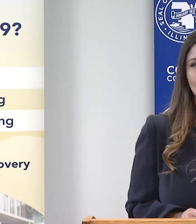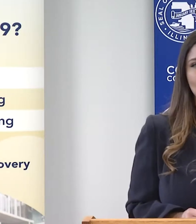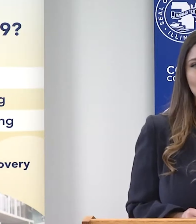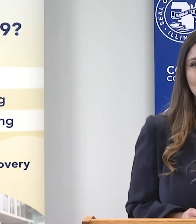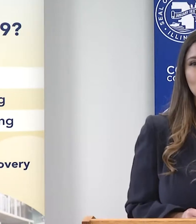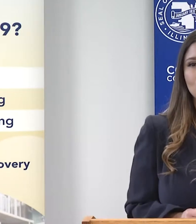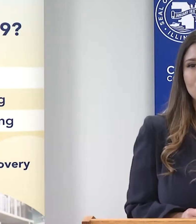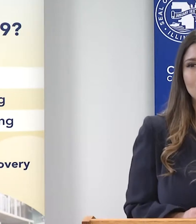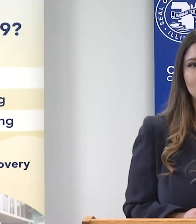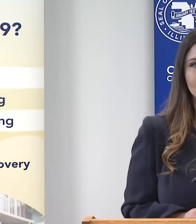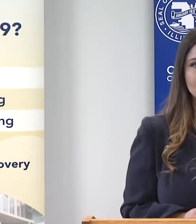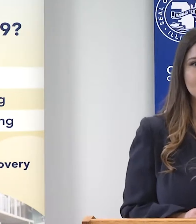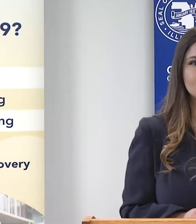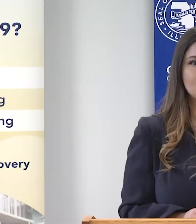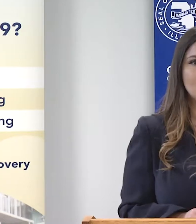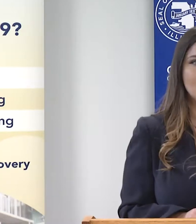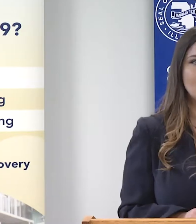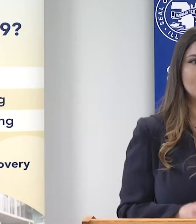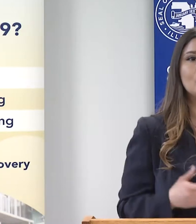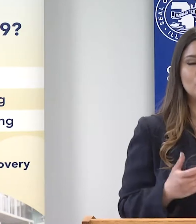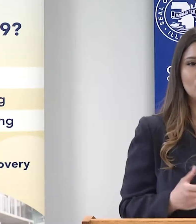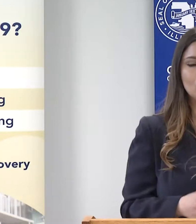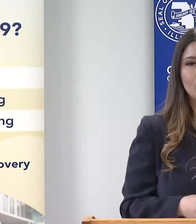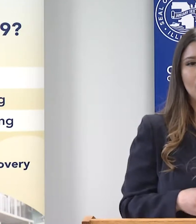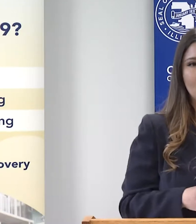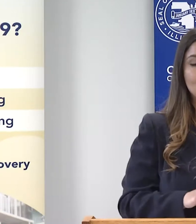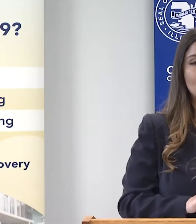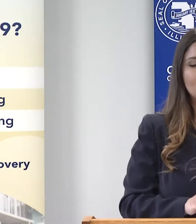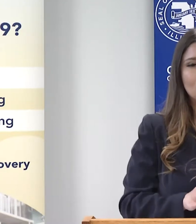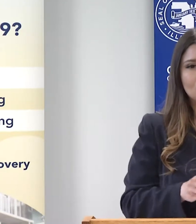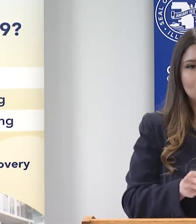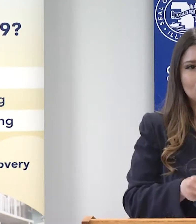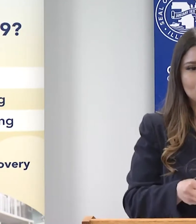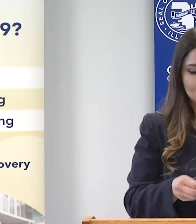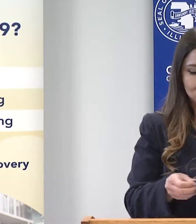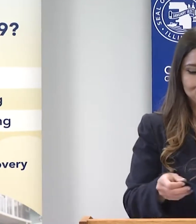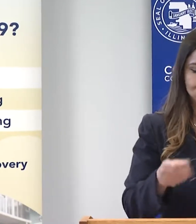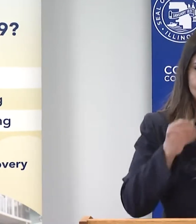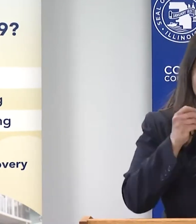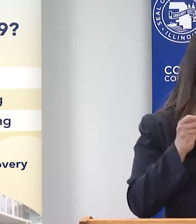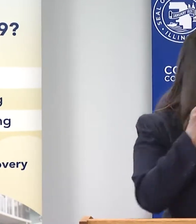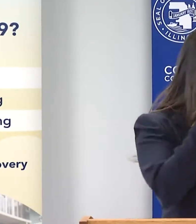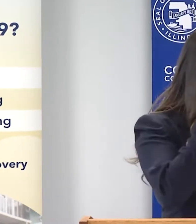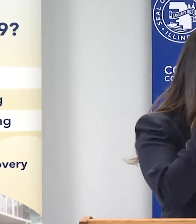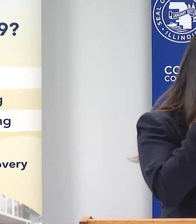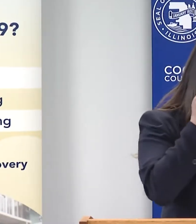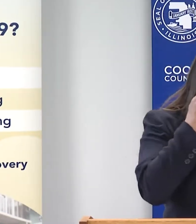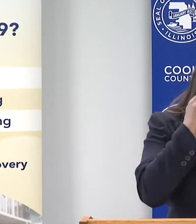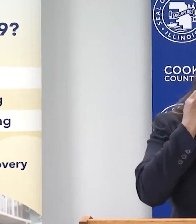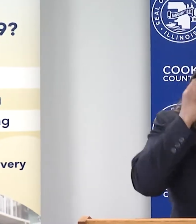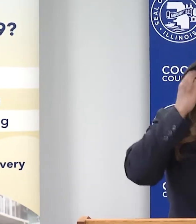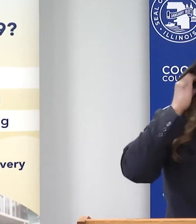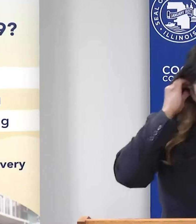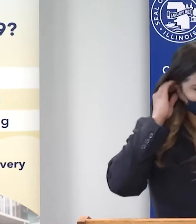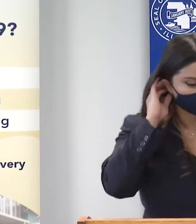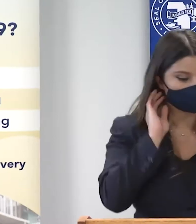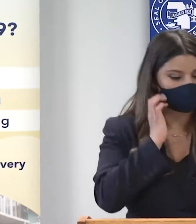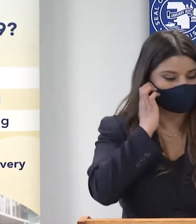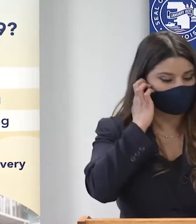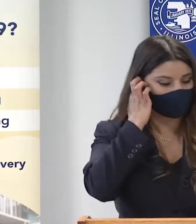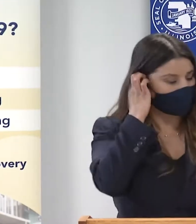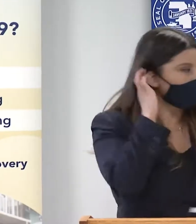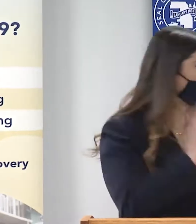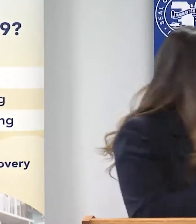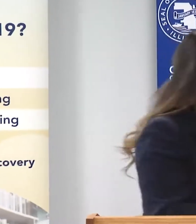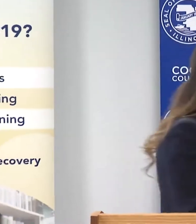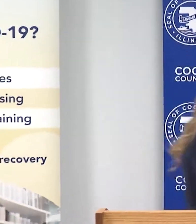a estos negocios. So, muchísimas gracias y continúen apoyando a los negocios. Thank you.